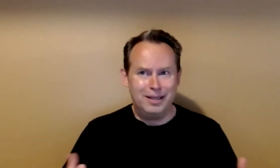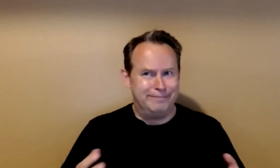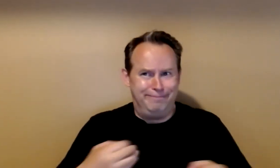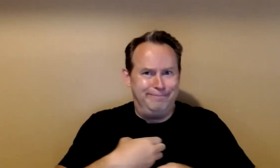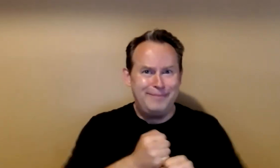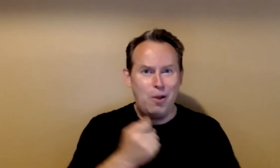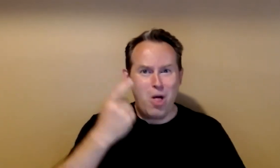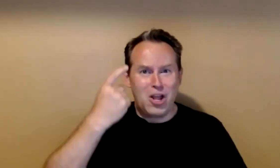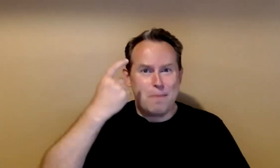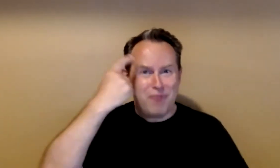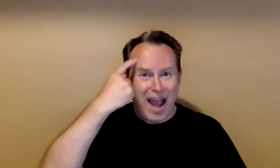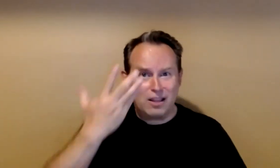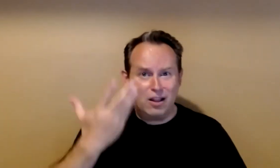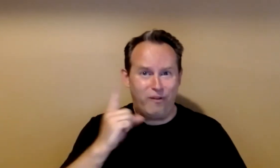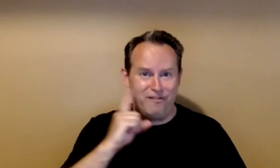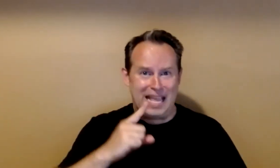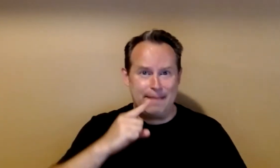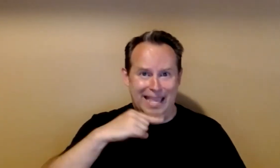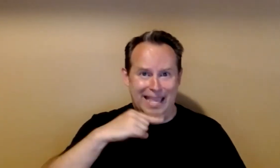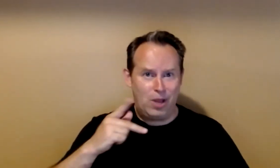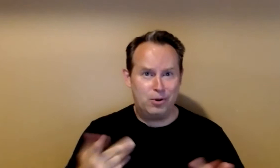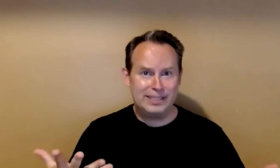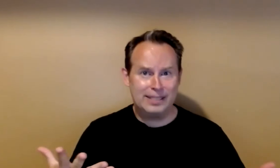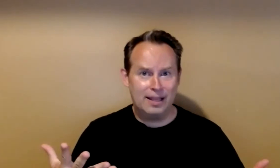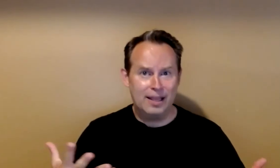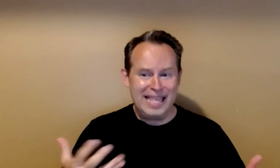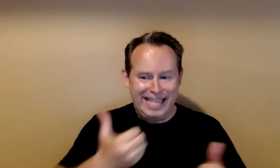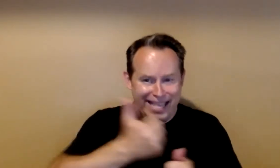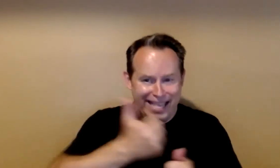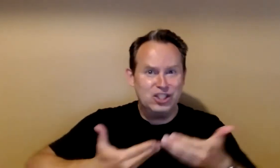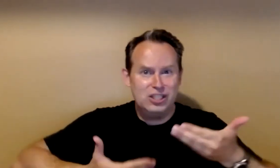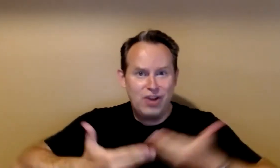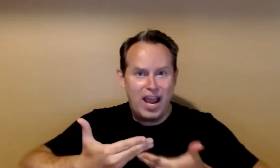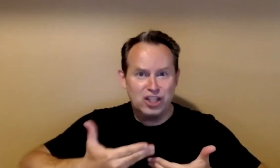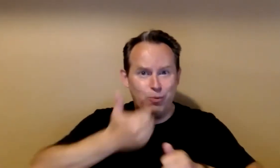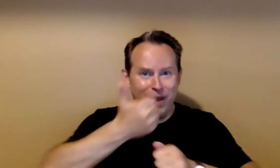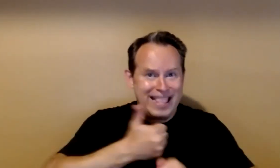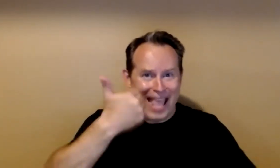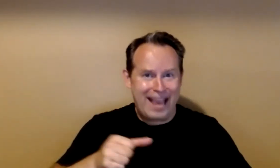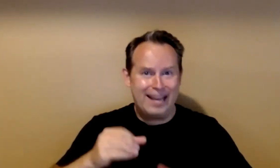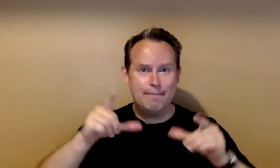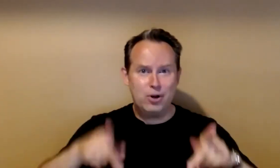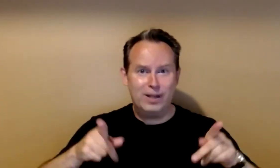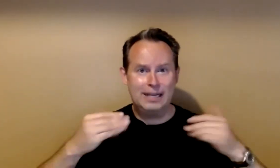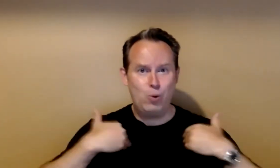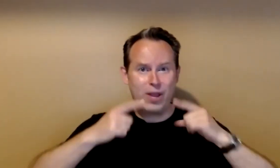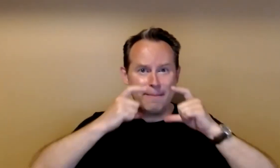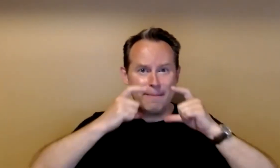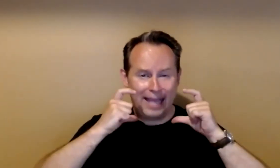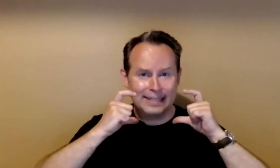impossible. It was no longer practical to fake being hearing. Every interaction with any